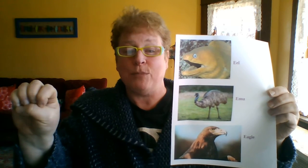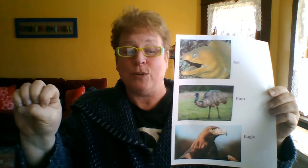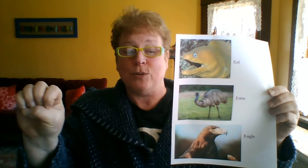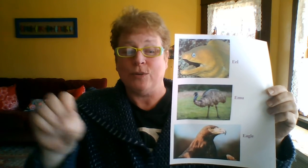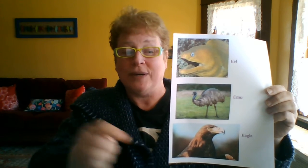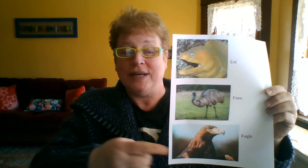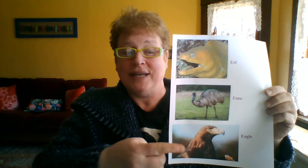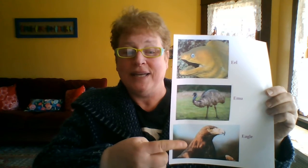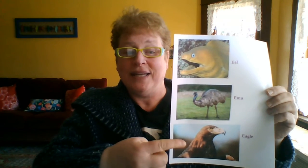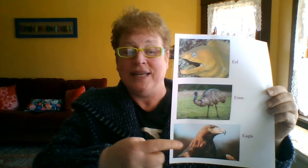emu,